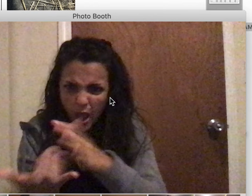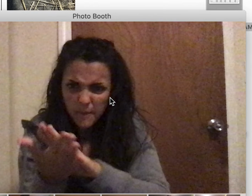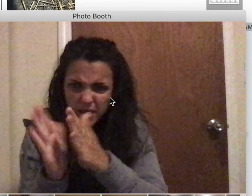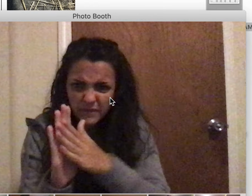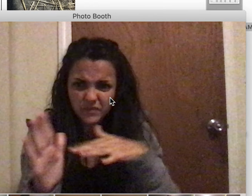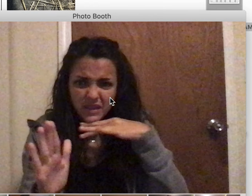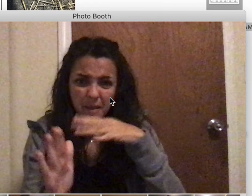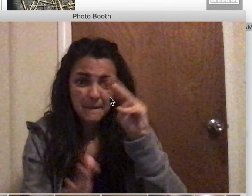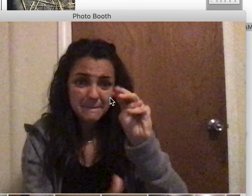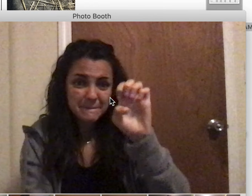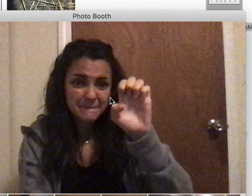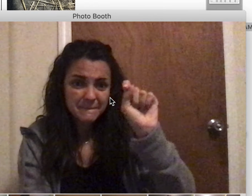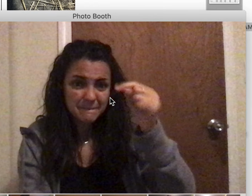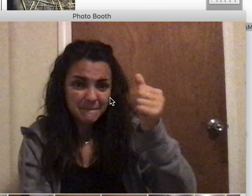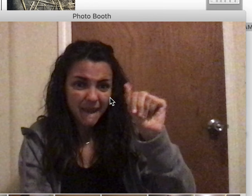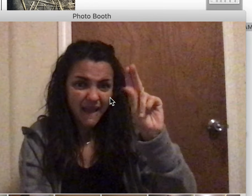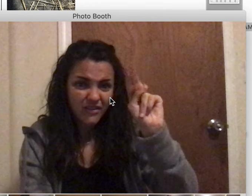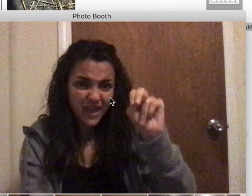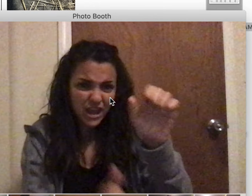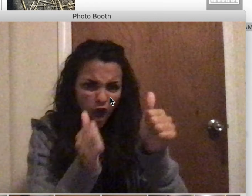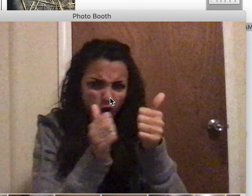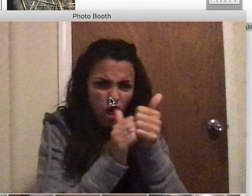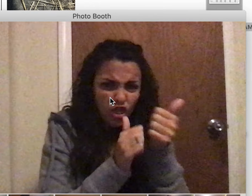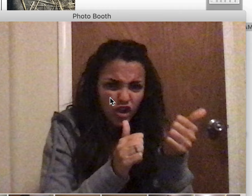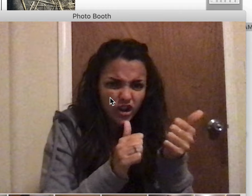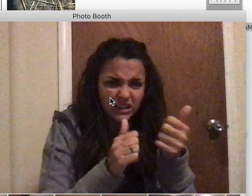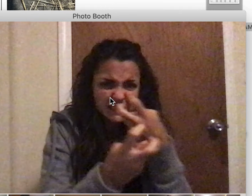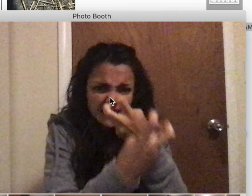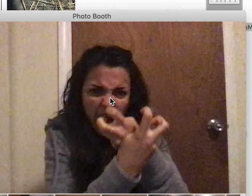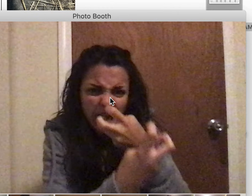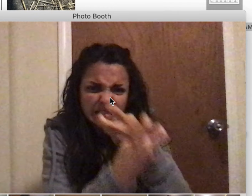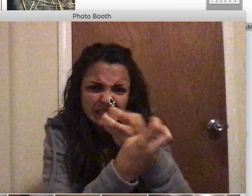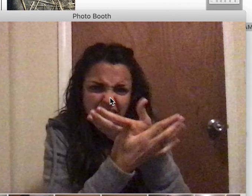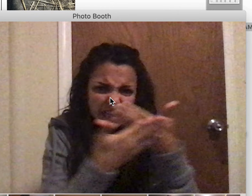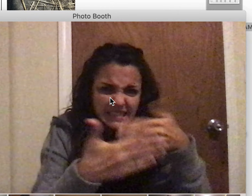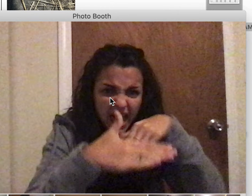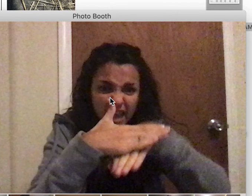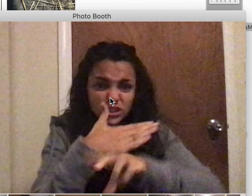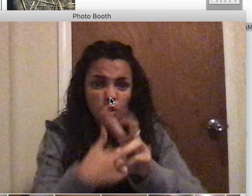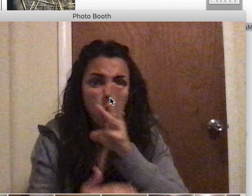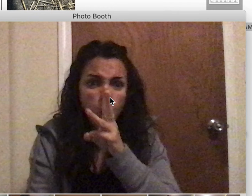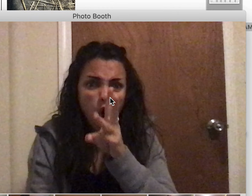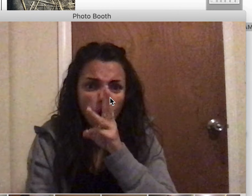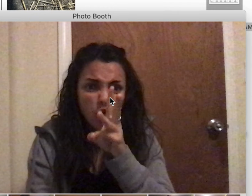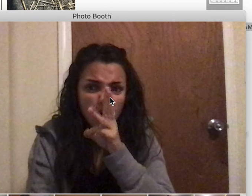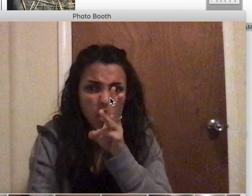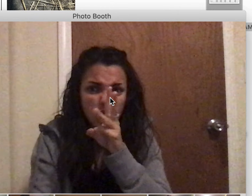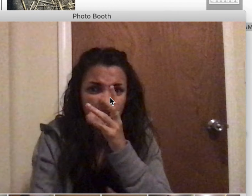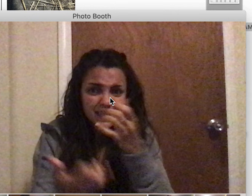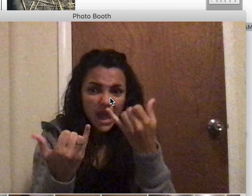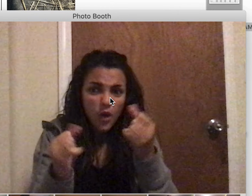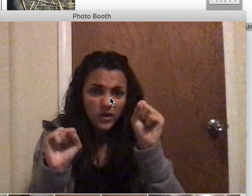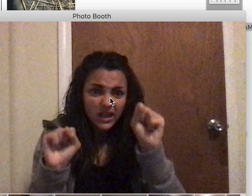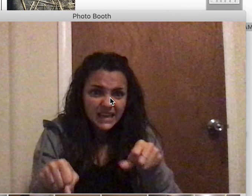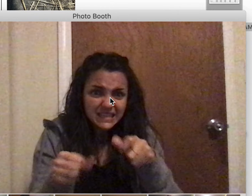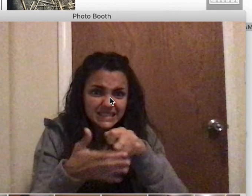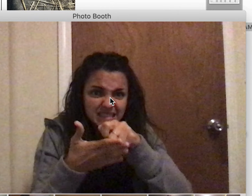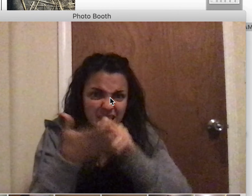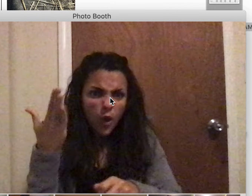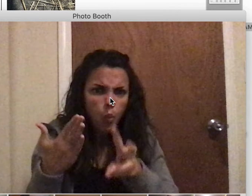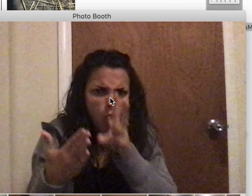other contaminants to get into his tap water, and he can now set it on fire. Ely and other residents of the town of Dimmock